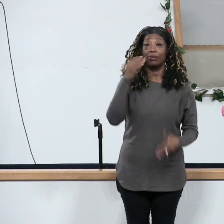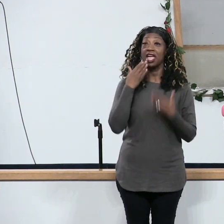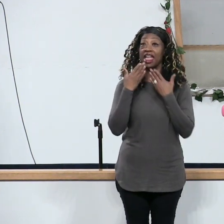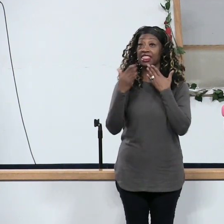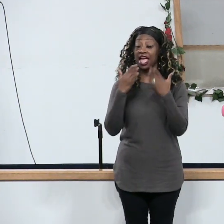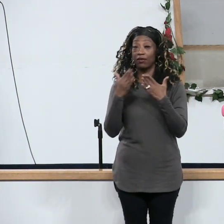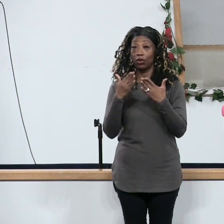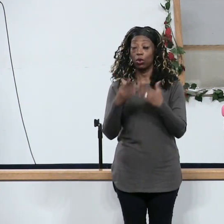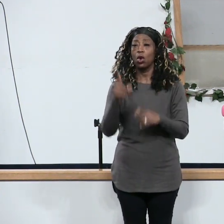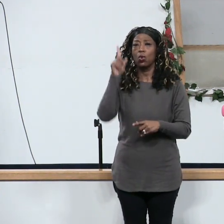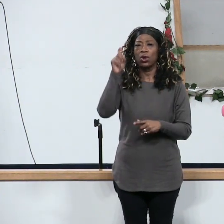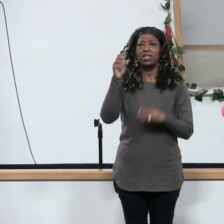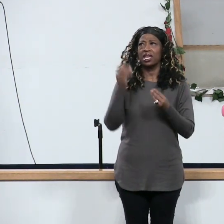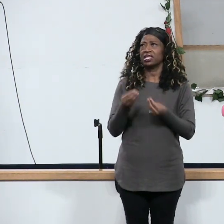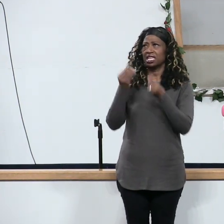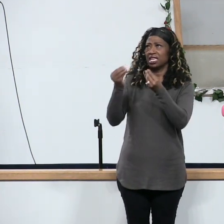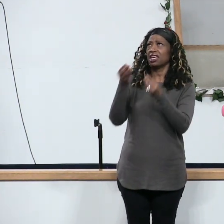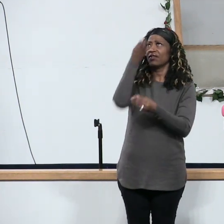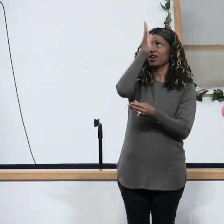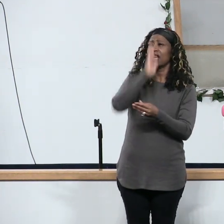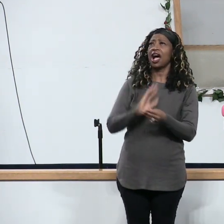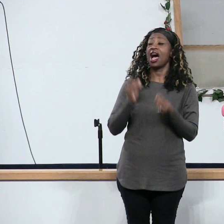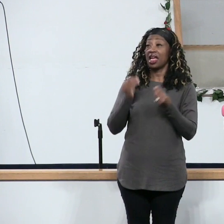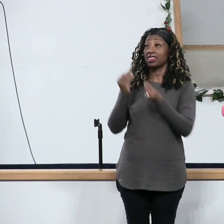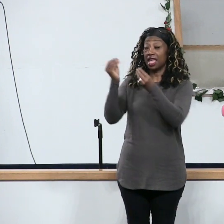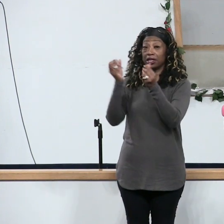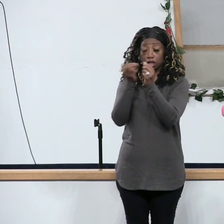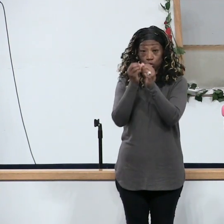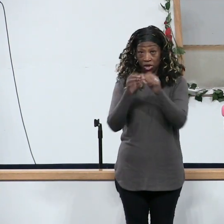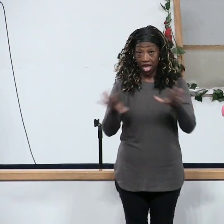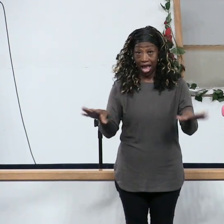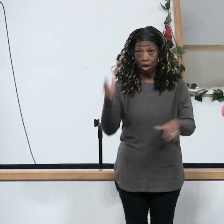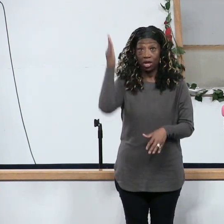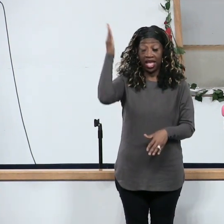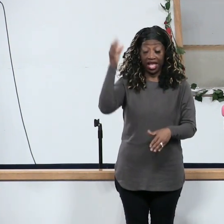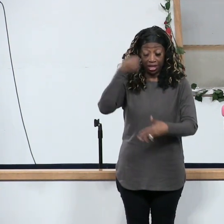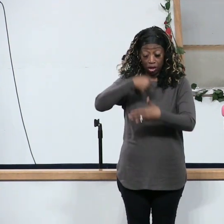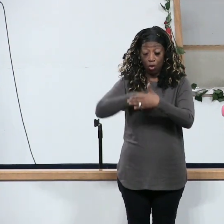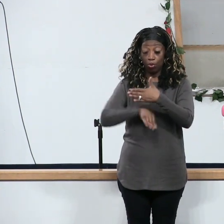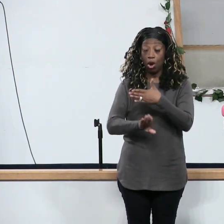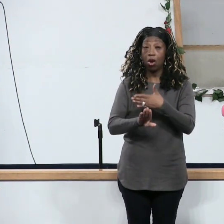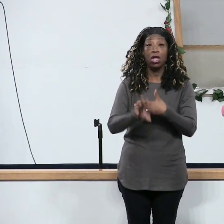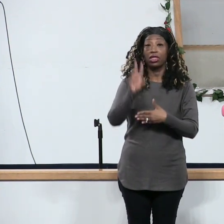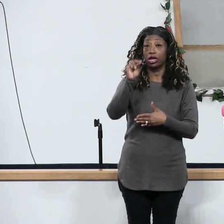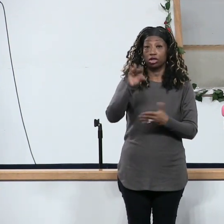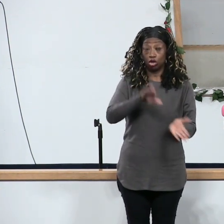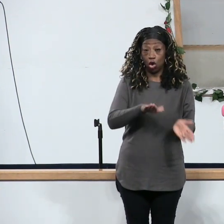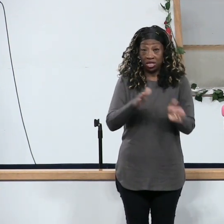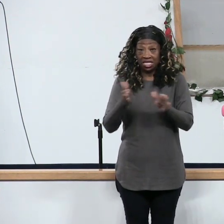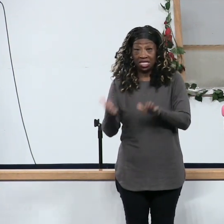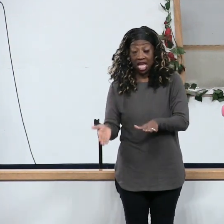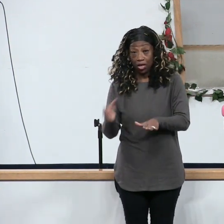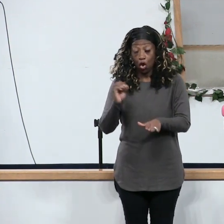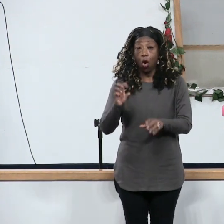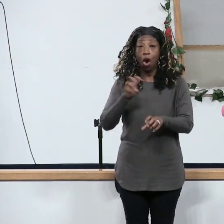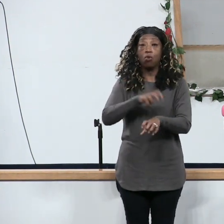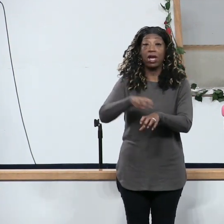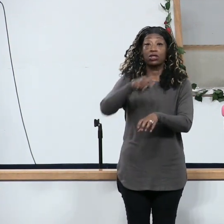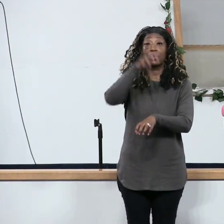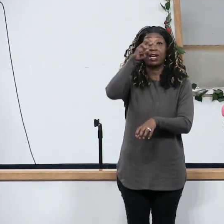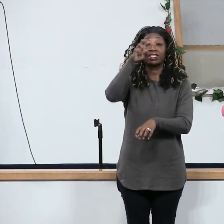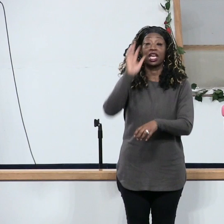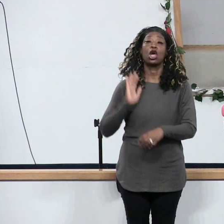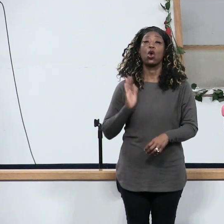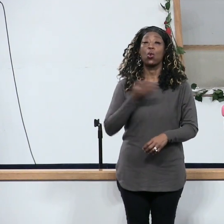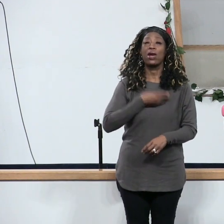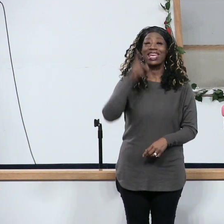need to give thanks to God, because without his birth, there is no death or a resurrection. So we need to